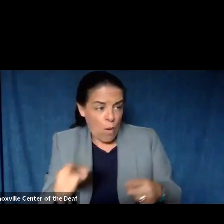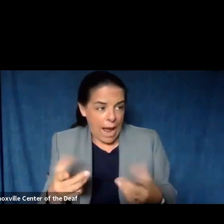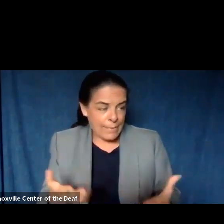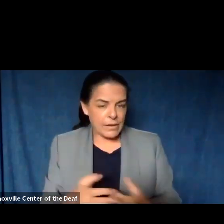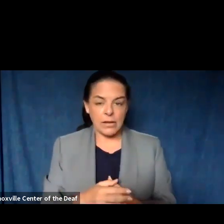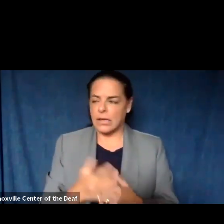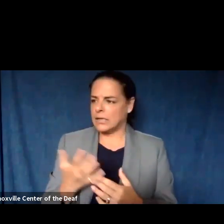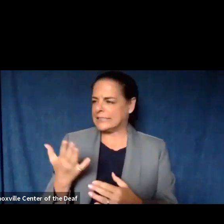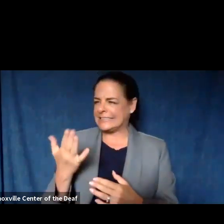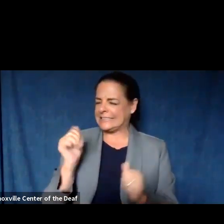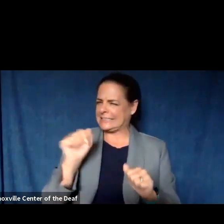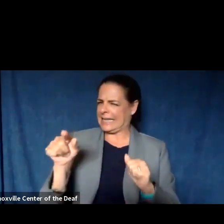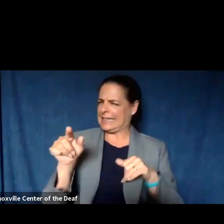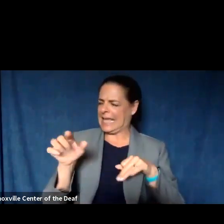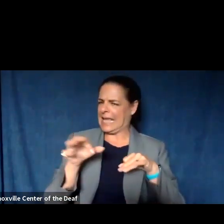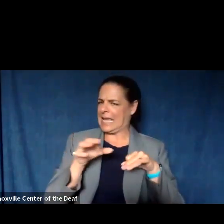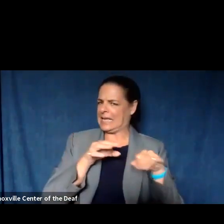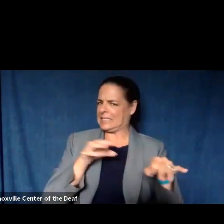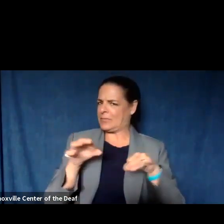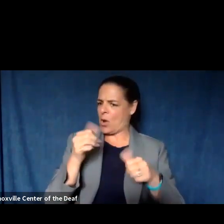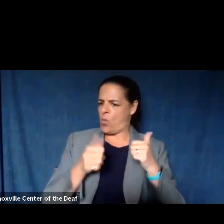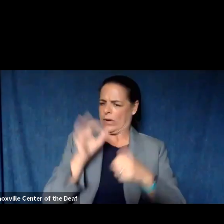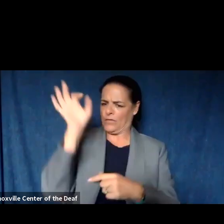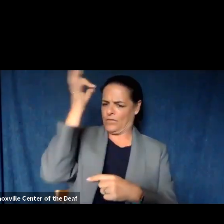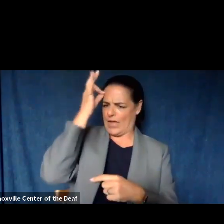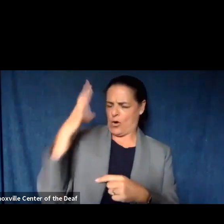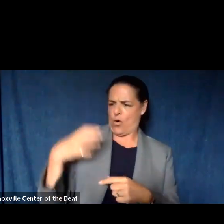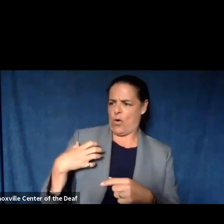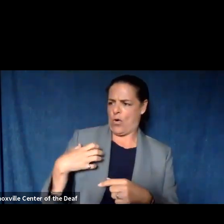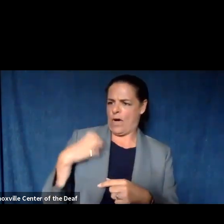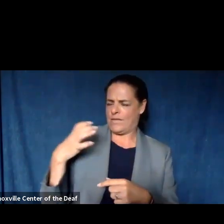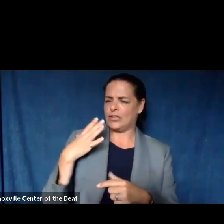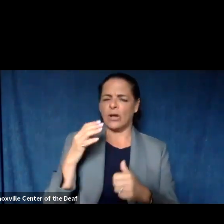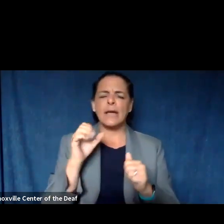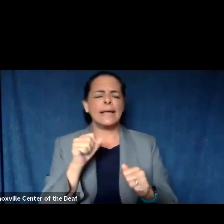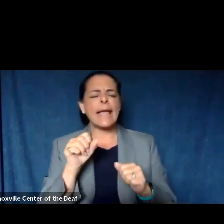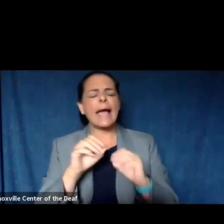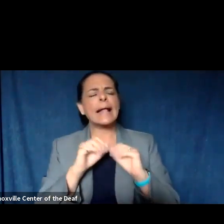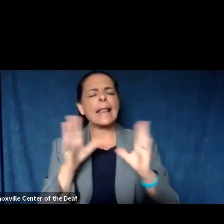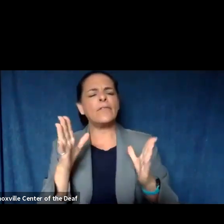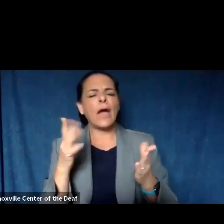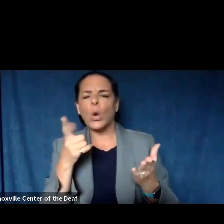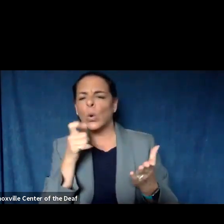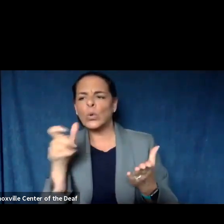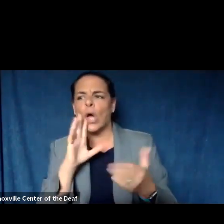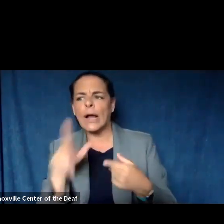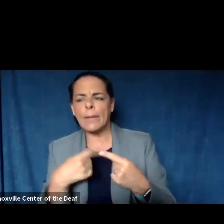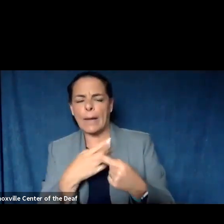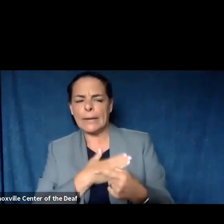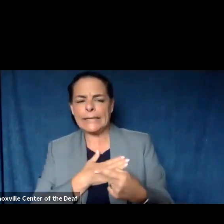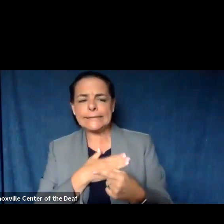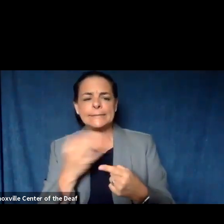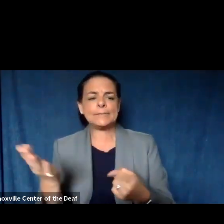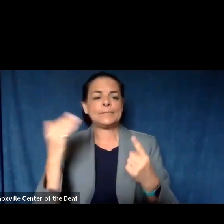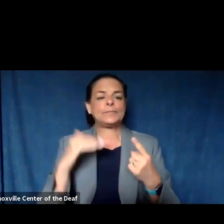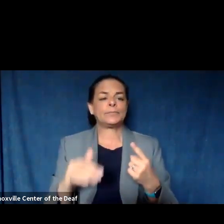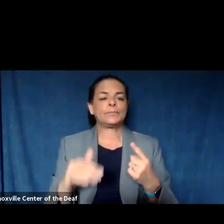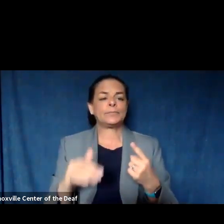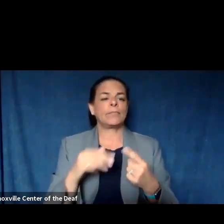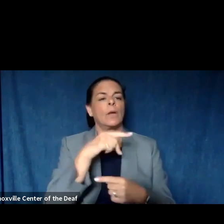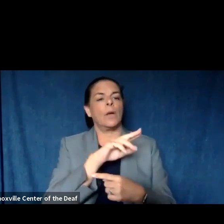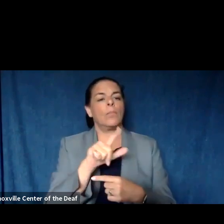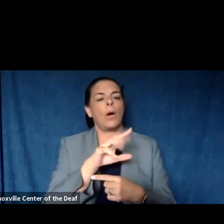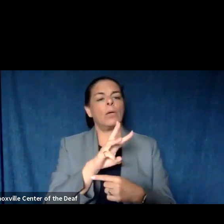Can they clarify which federal officials they're talking about? Yeah, Megan, if you can clarify your question, we'll get back to you there. From Paul